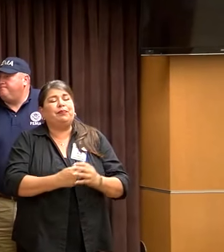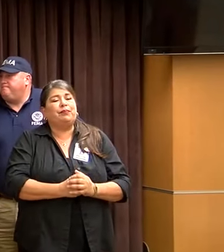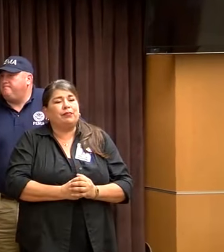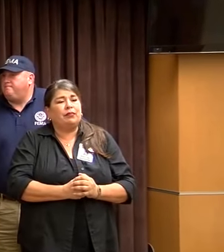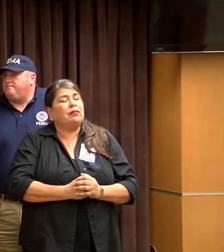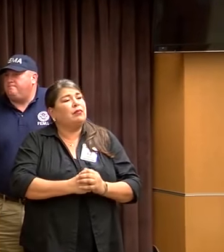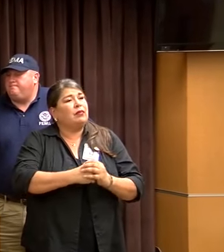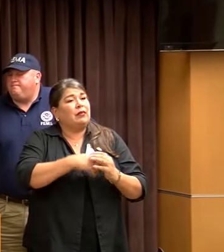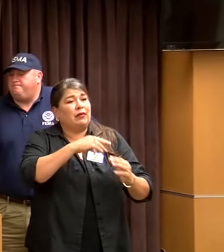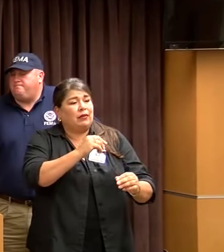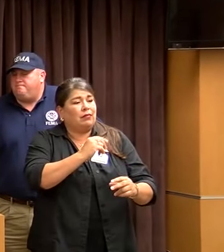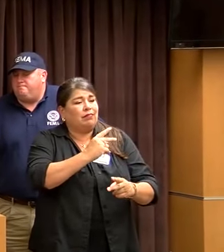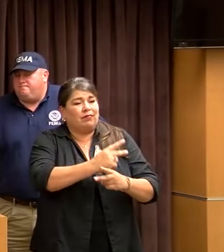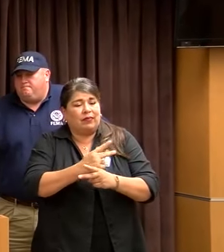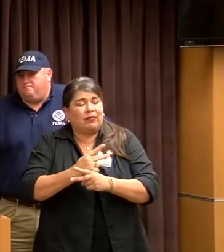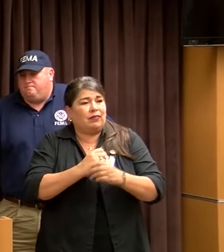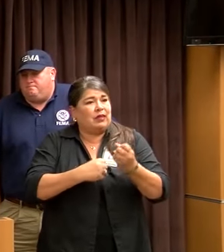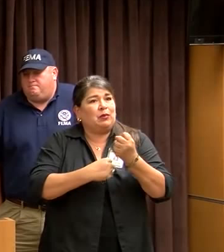and taking care of each other.